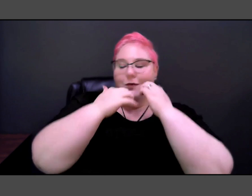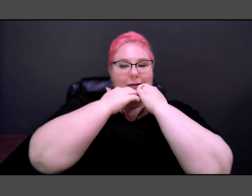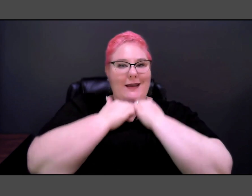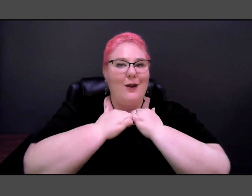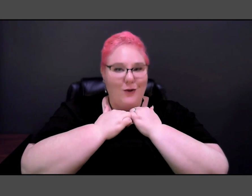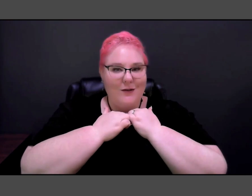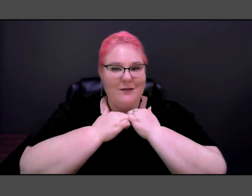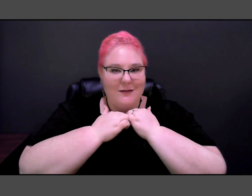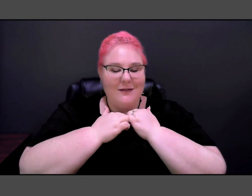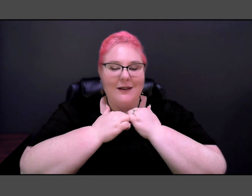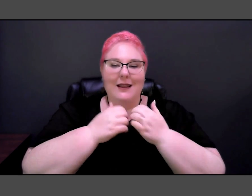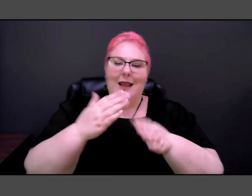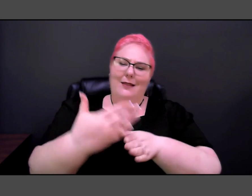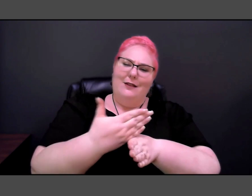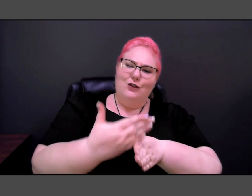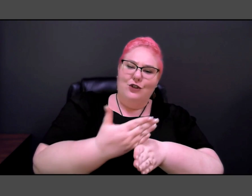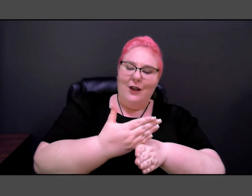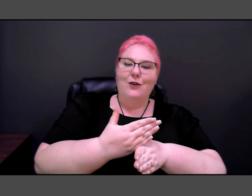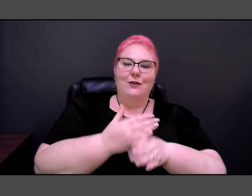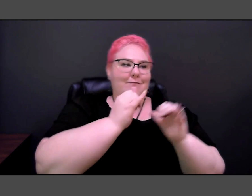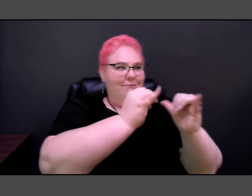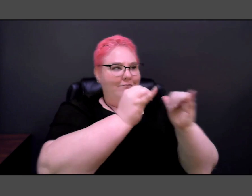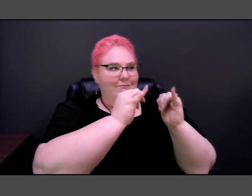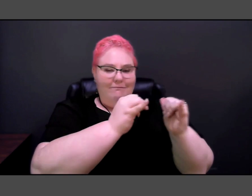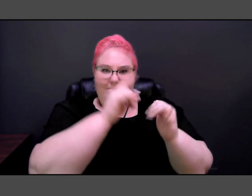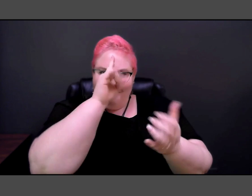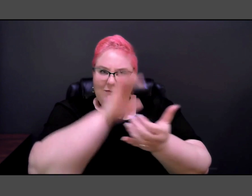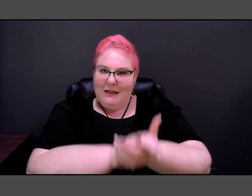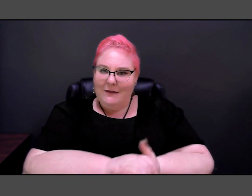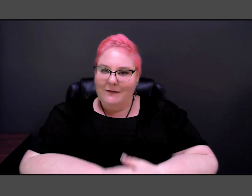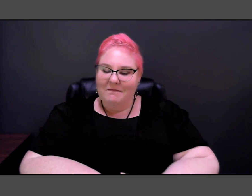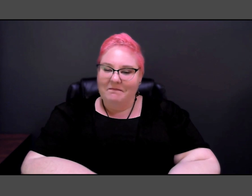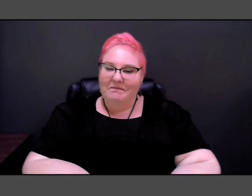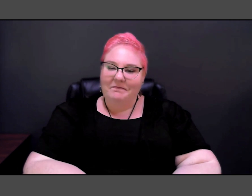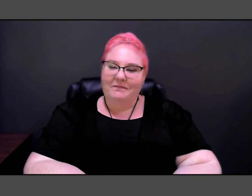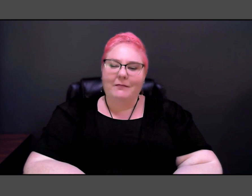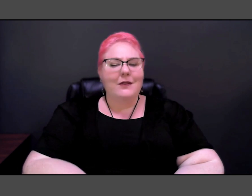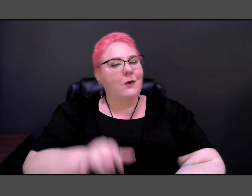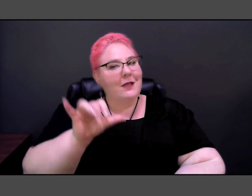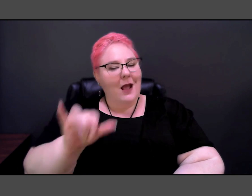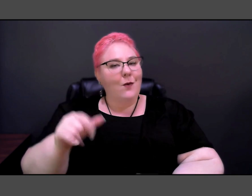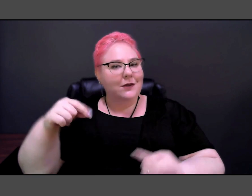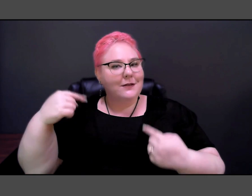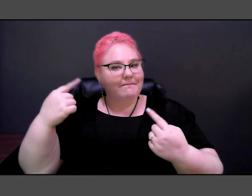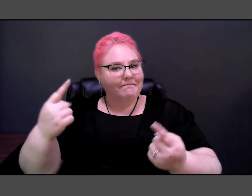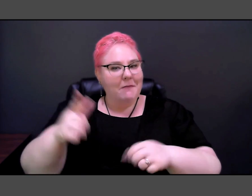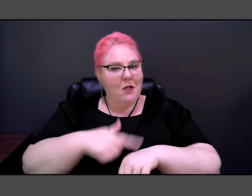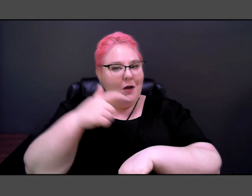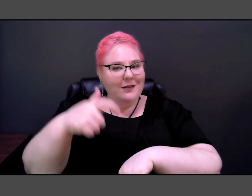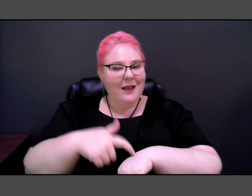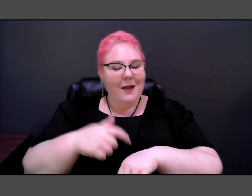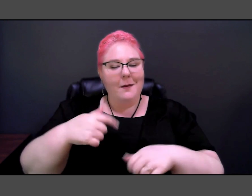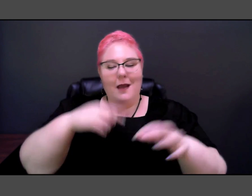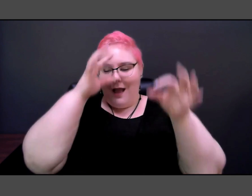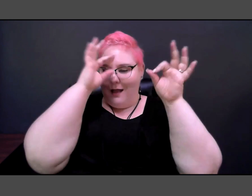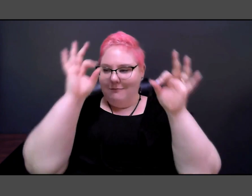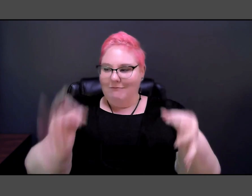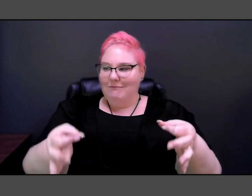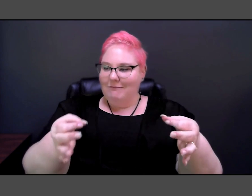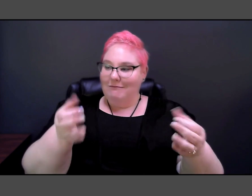with me. And so that went on for a long time before I decided that perhaps I